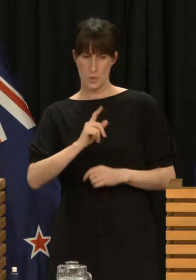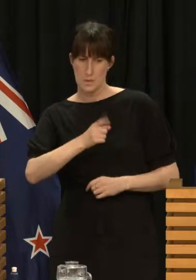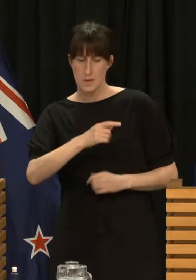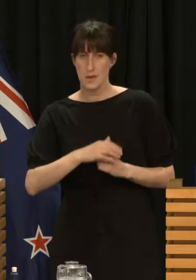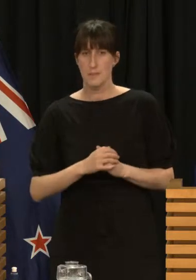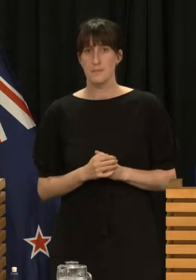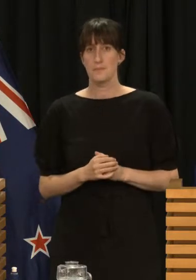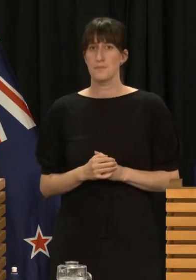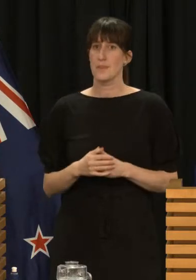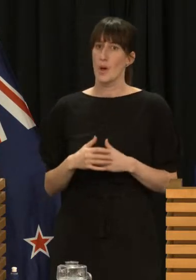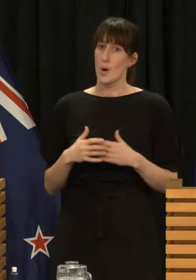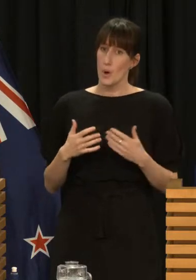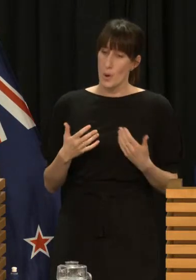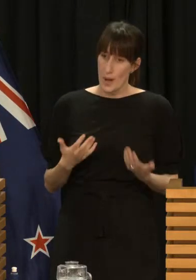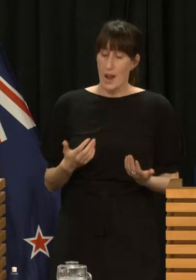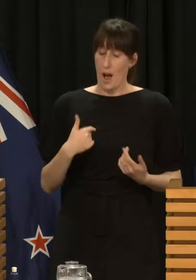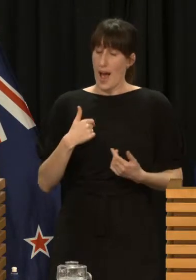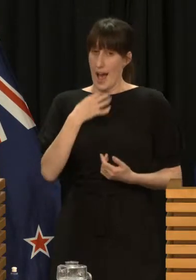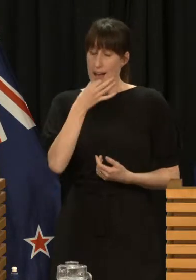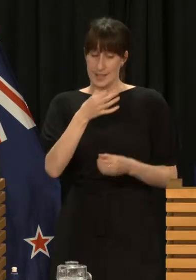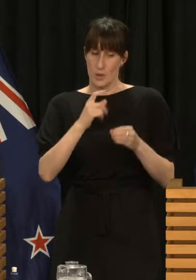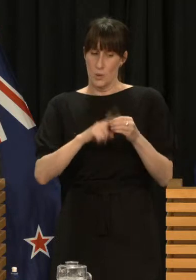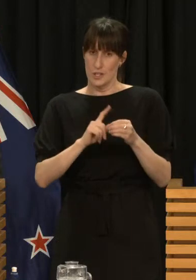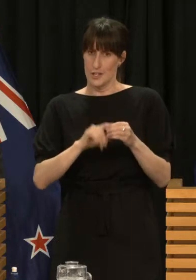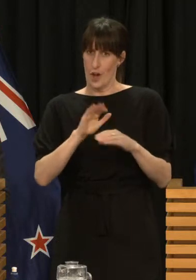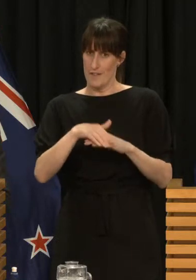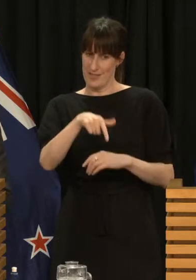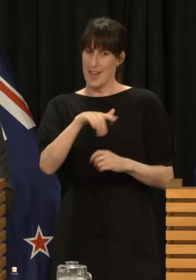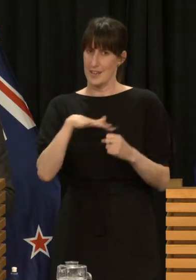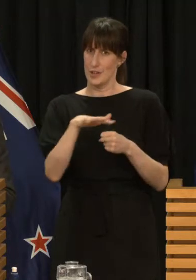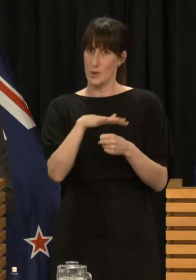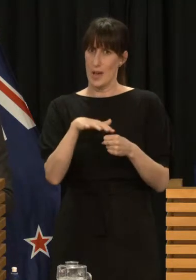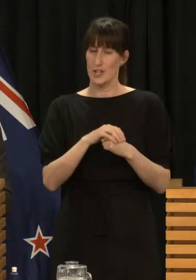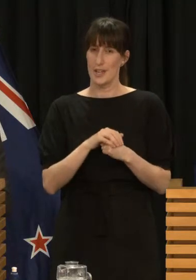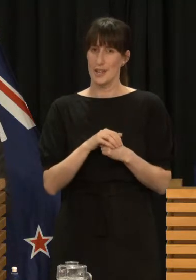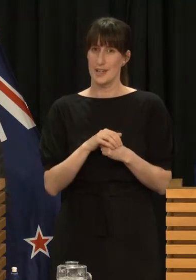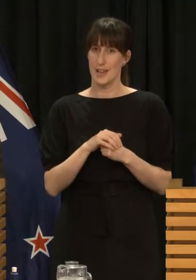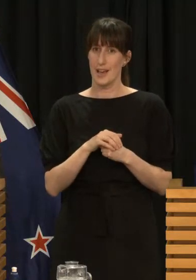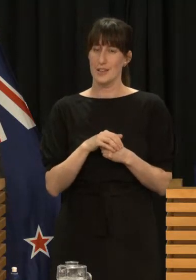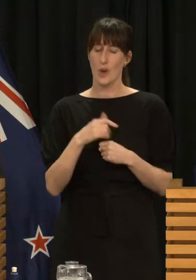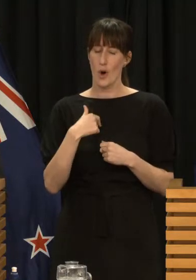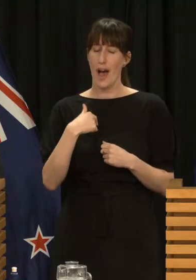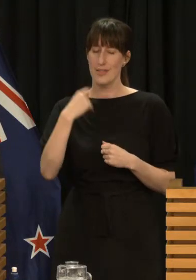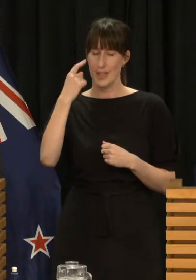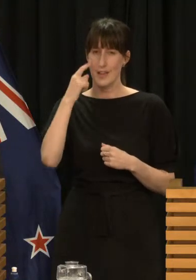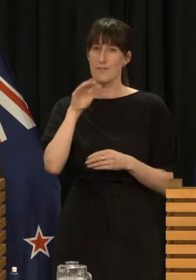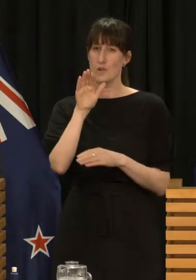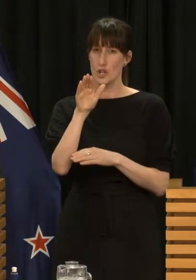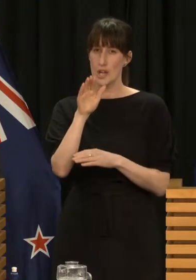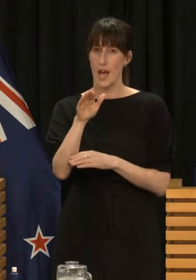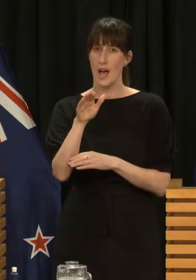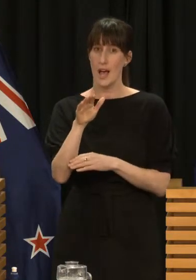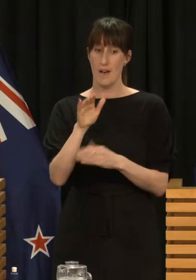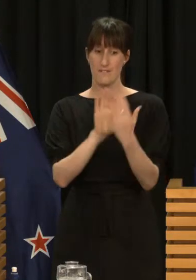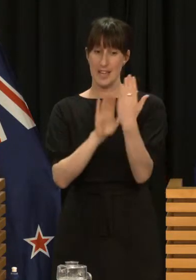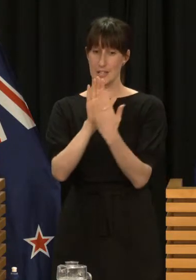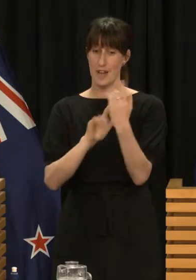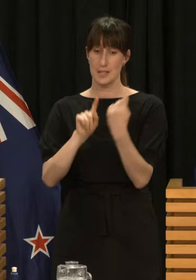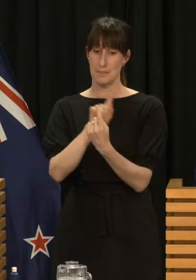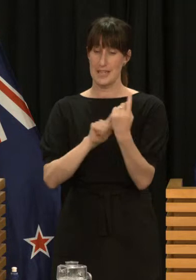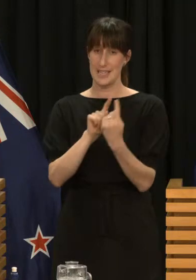gotten used to now, which is that we can meet remotely and we can meet digitally, and that's what they'll be doing in the future. Have you sought